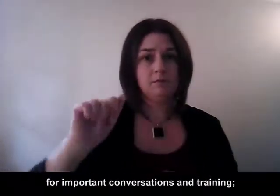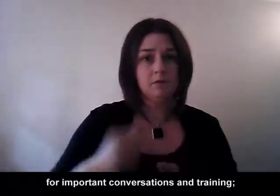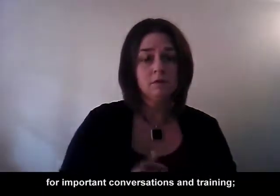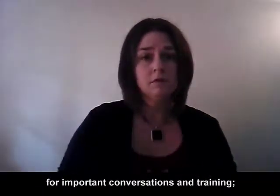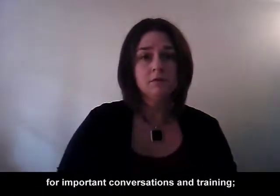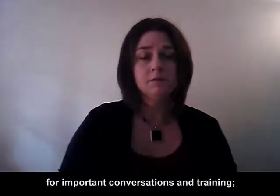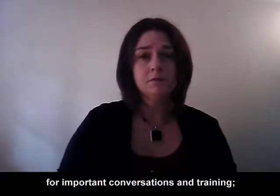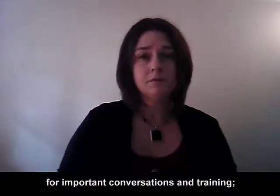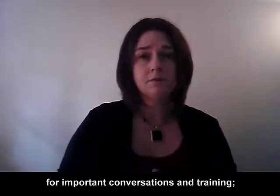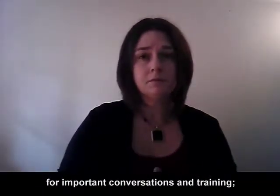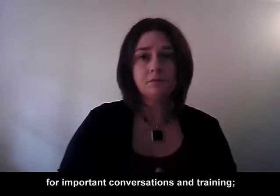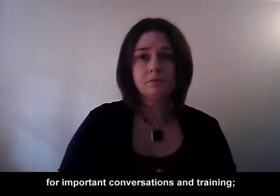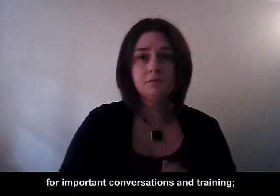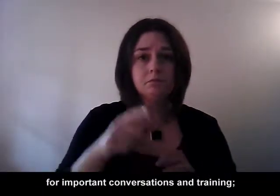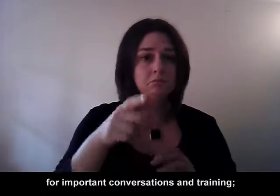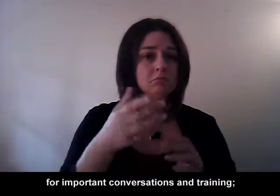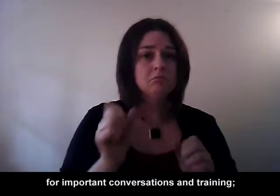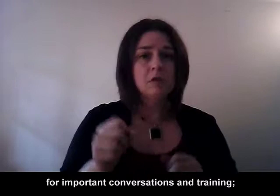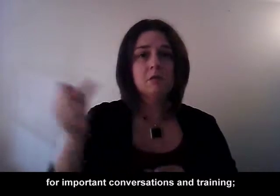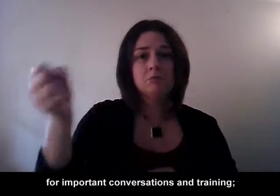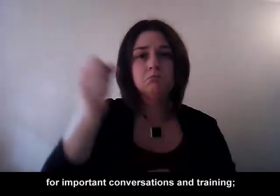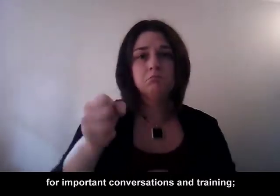for important conversations and training,